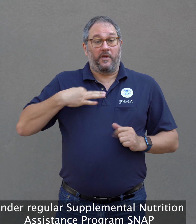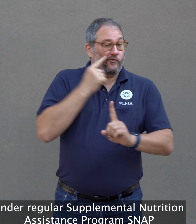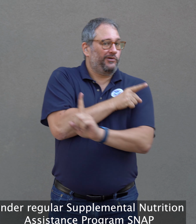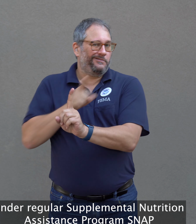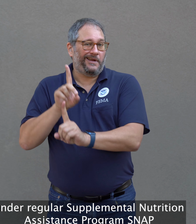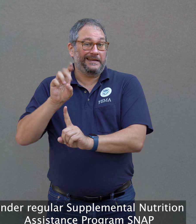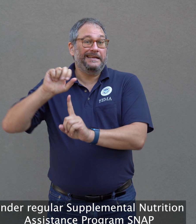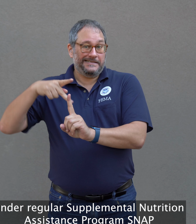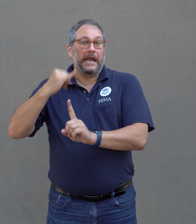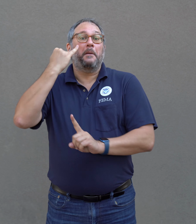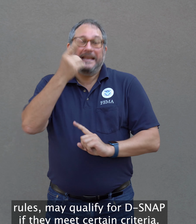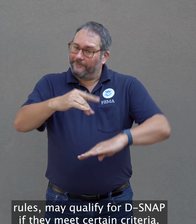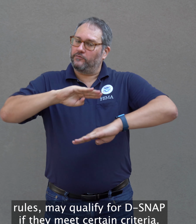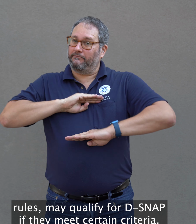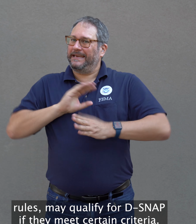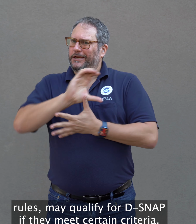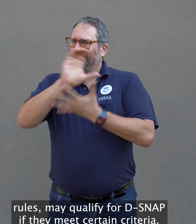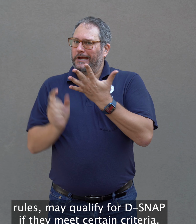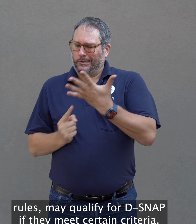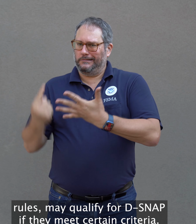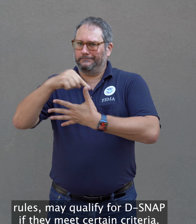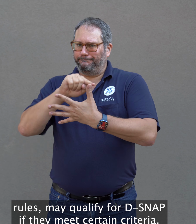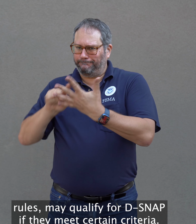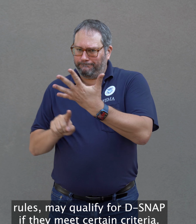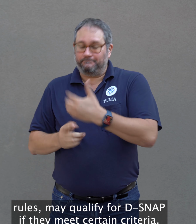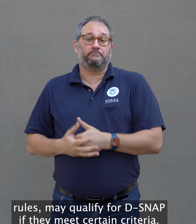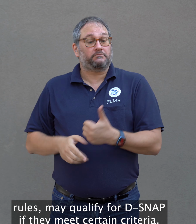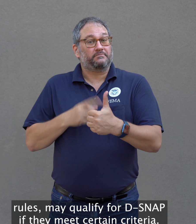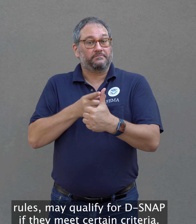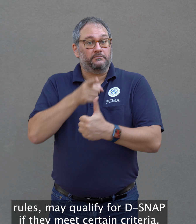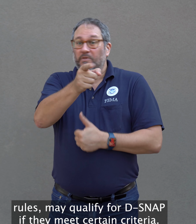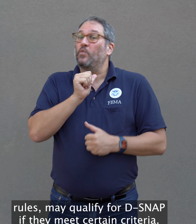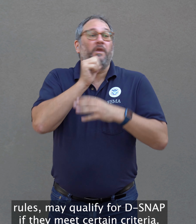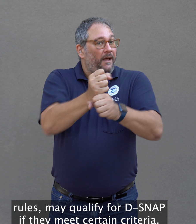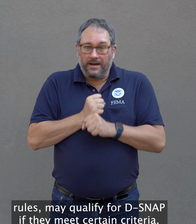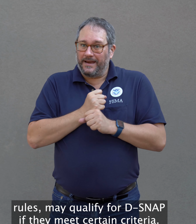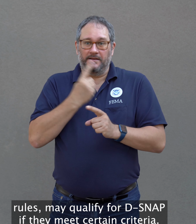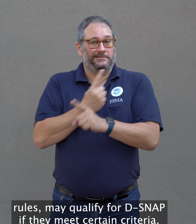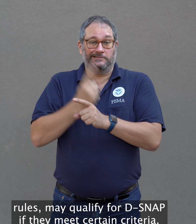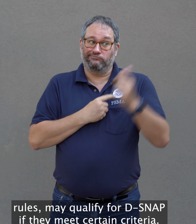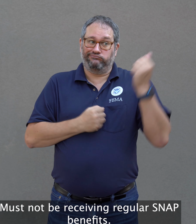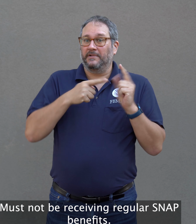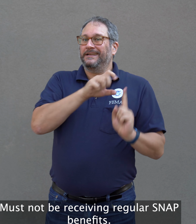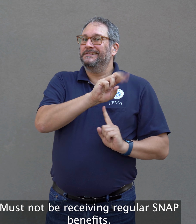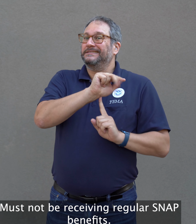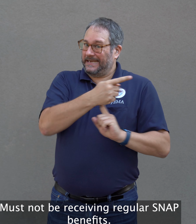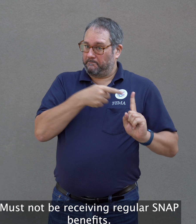Program SNAP rules may qualify for DSNAP if they meet certain criteria. Must not